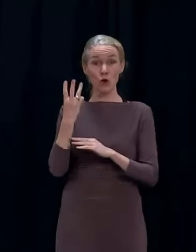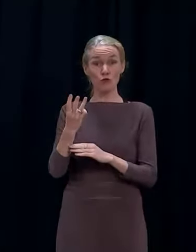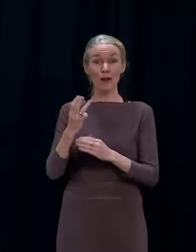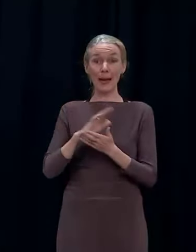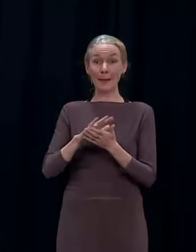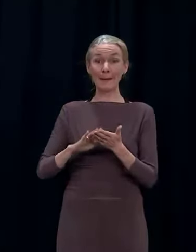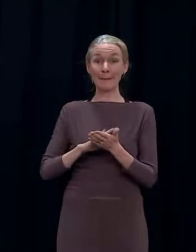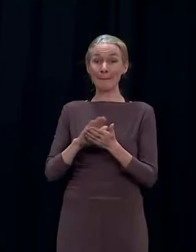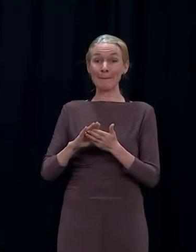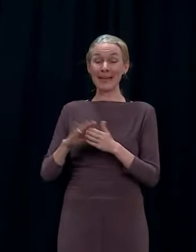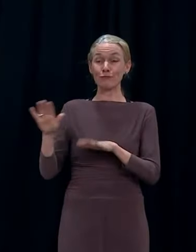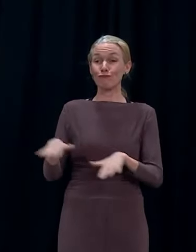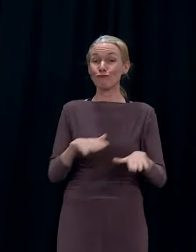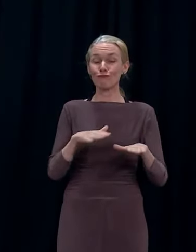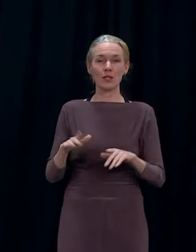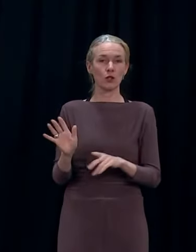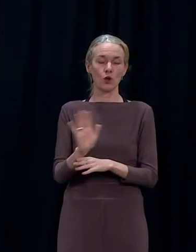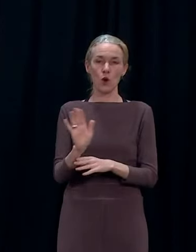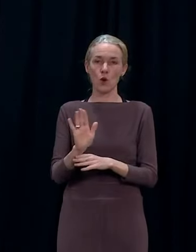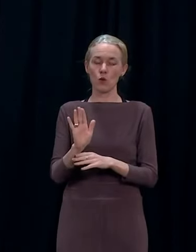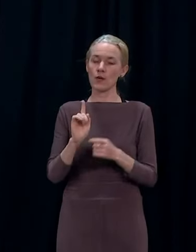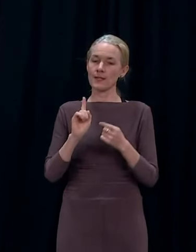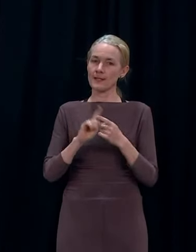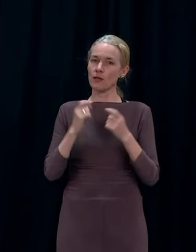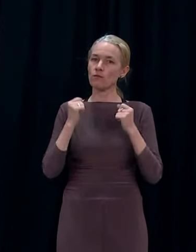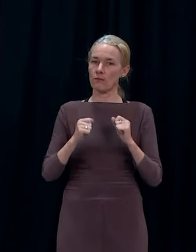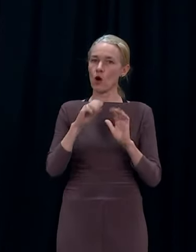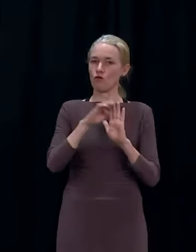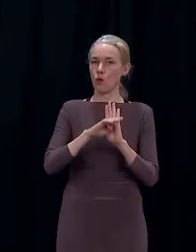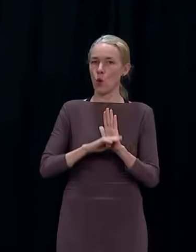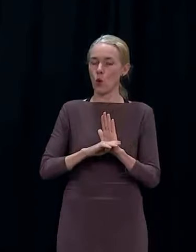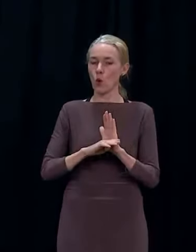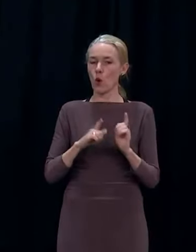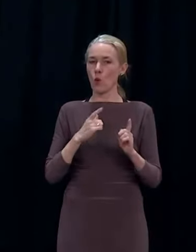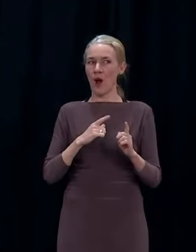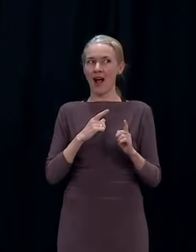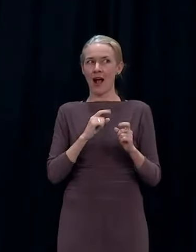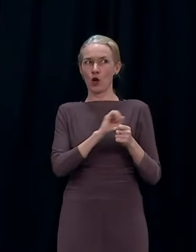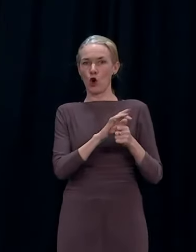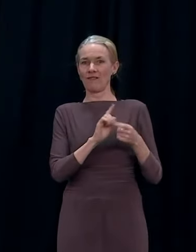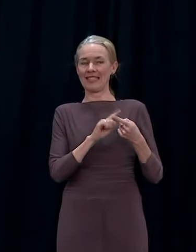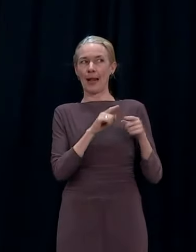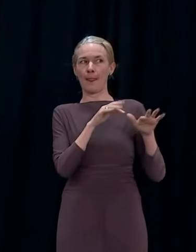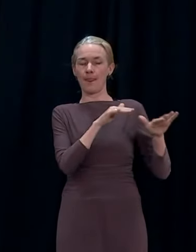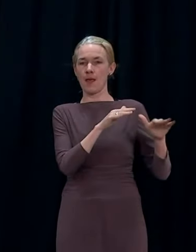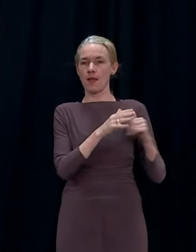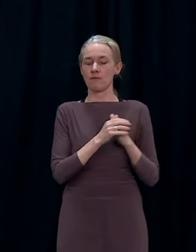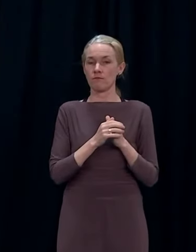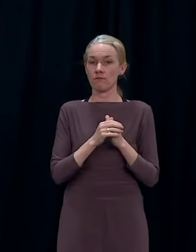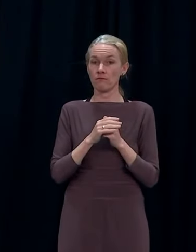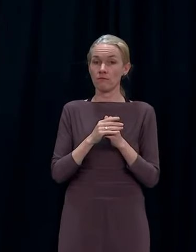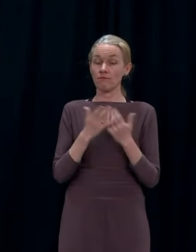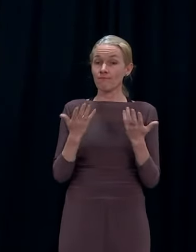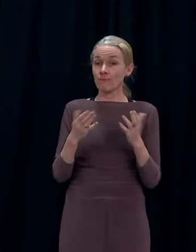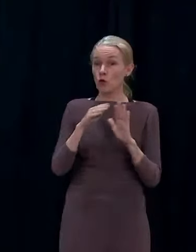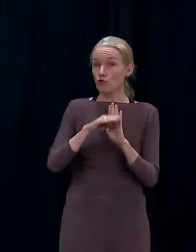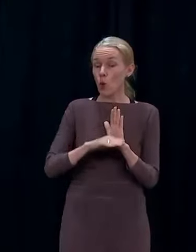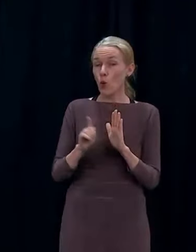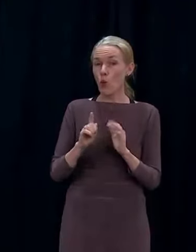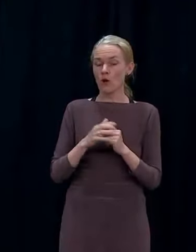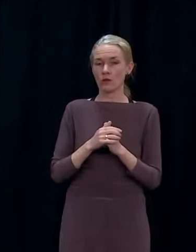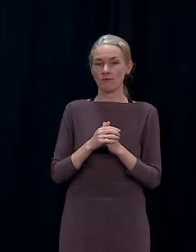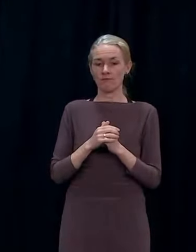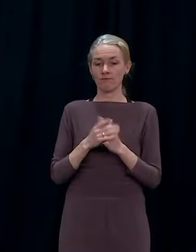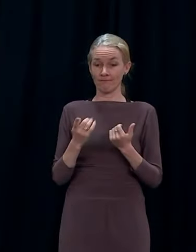of caution because the risk of COVID in the community remains high. Bubbles stay in place at level 3. Although we know there are